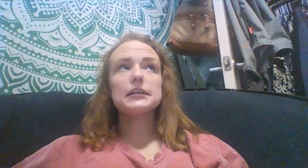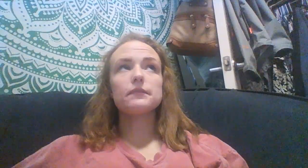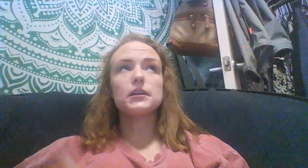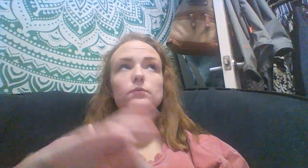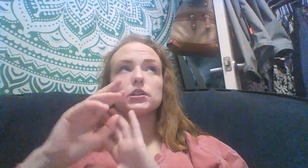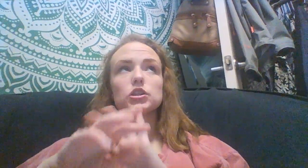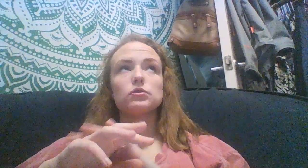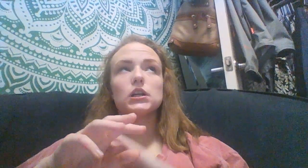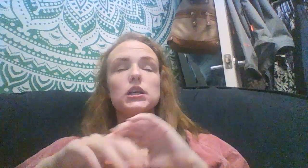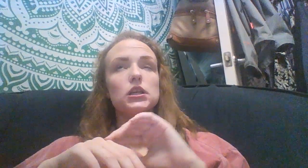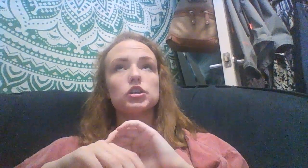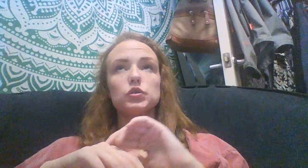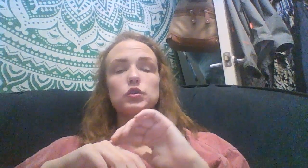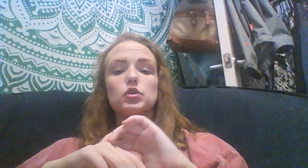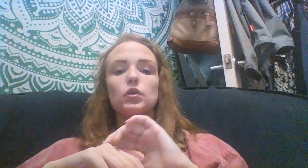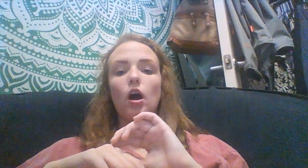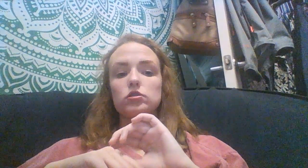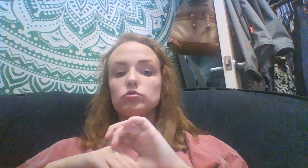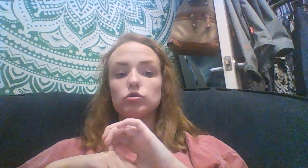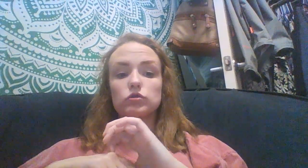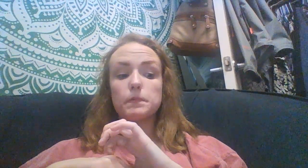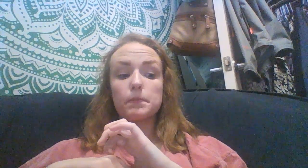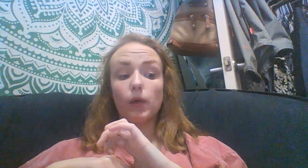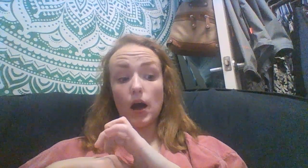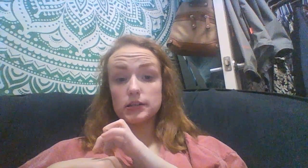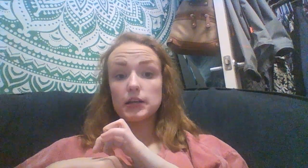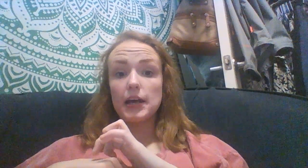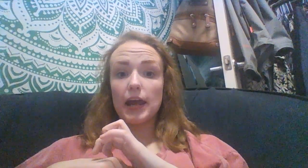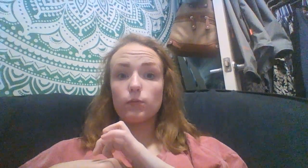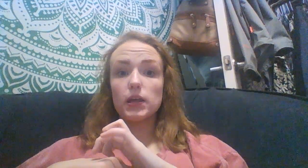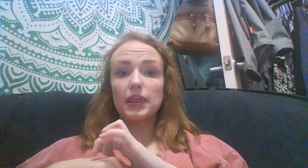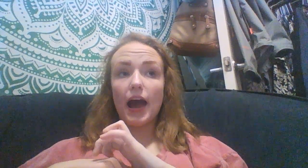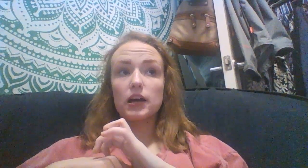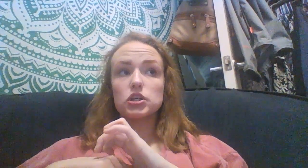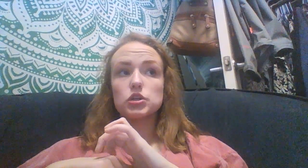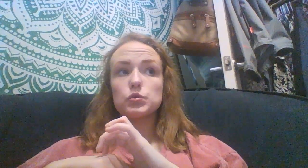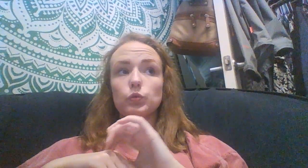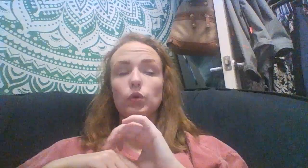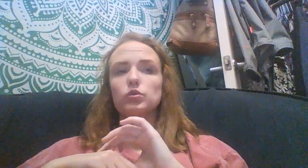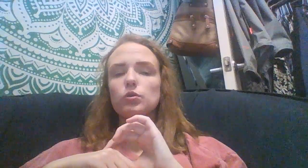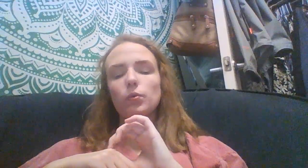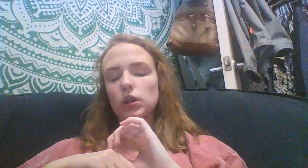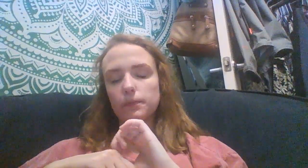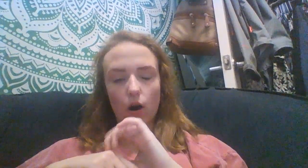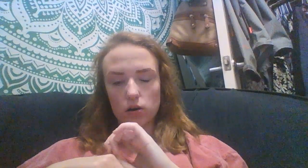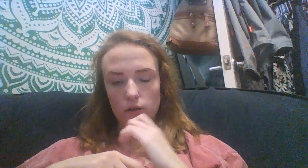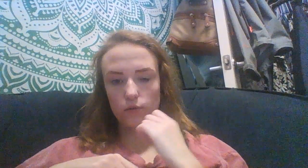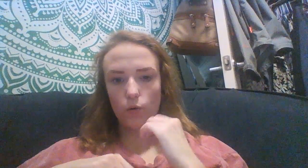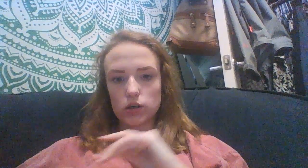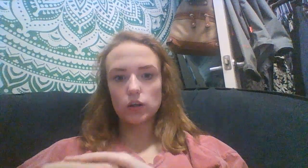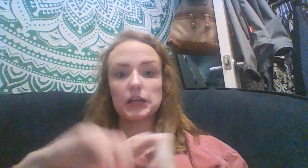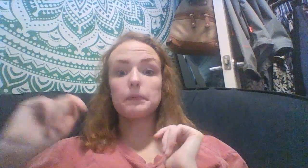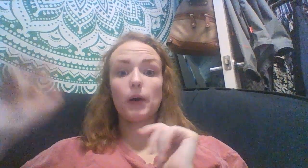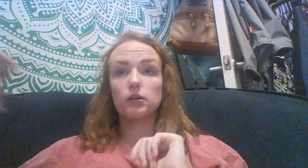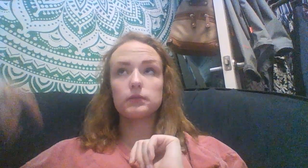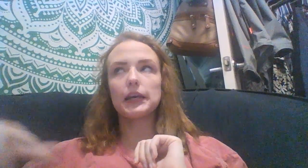activity was you could also choose to be blind. And with that, you were with a partner, of course. So like your partner was like